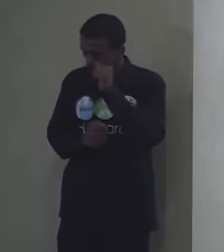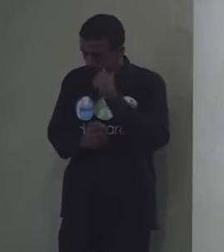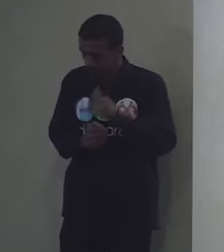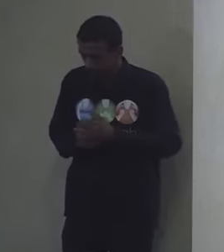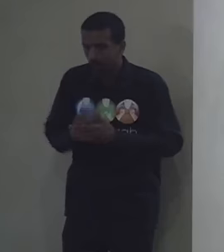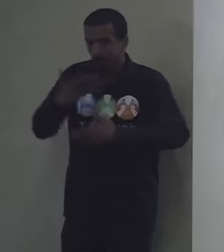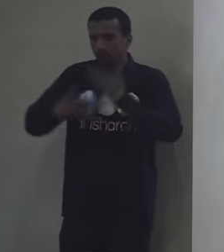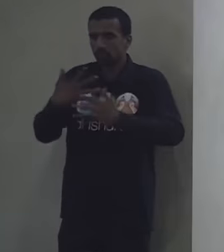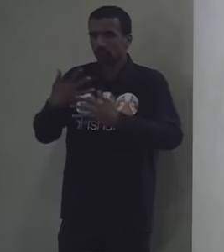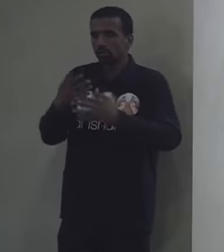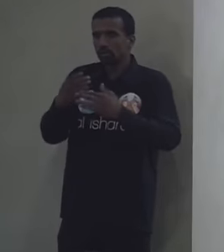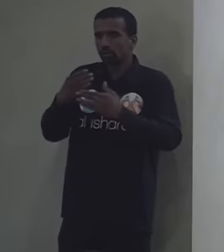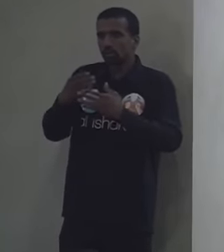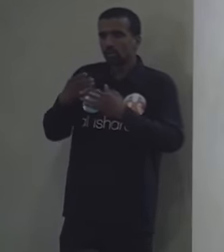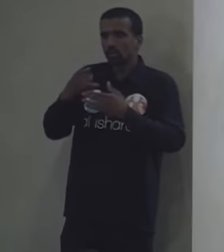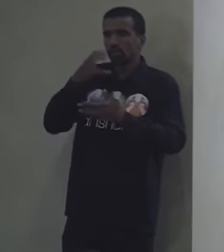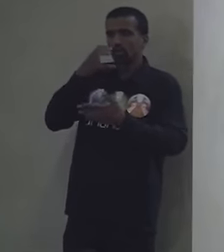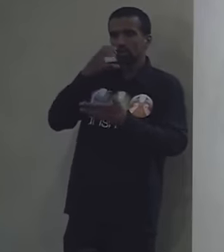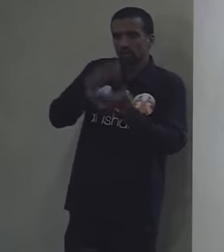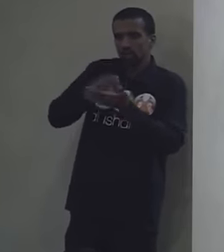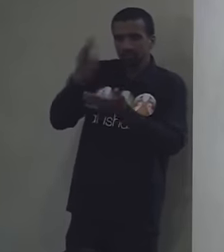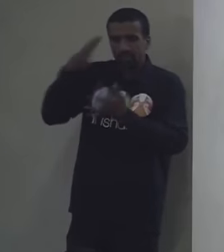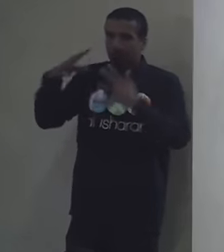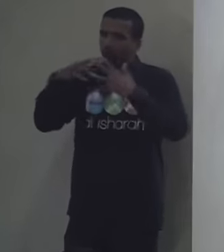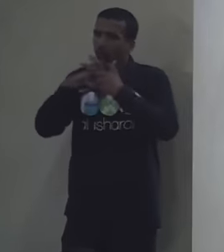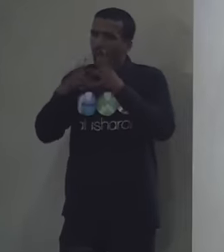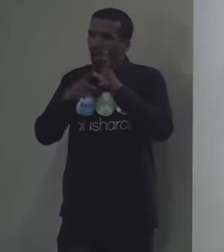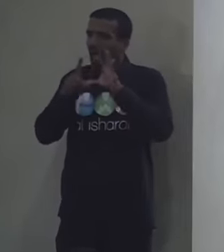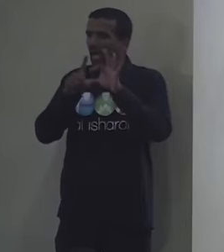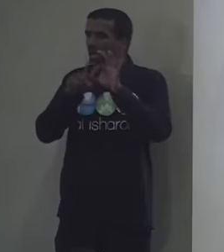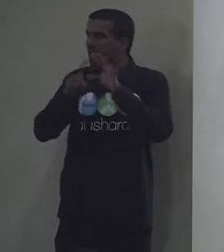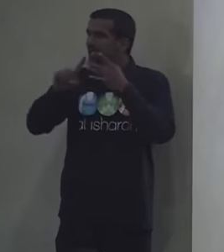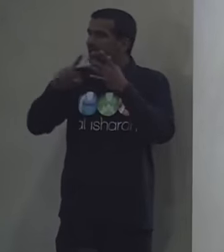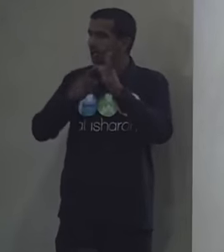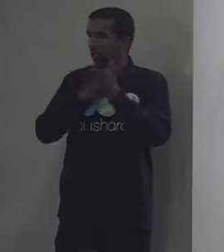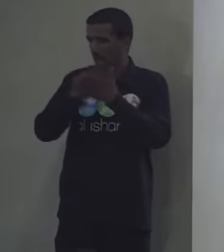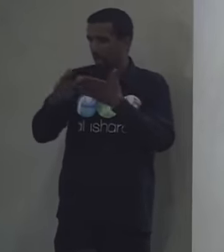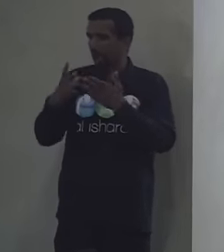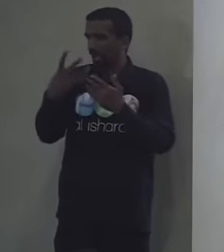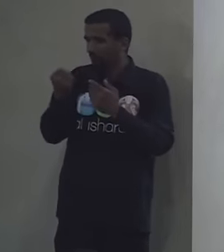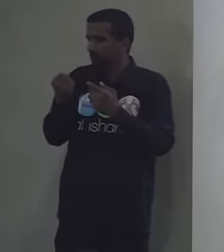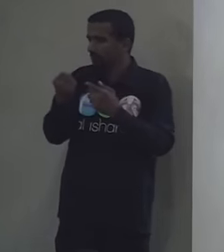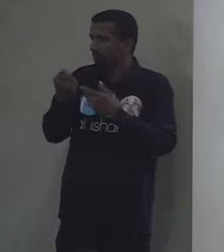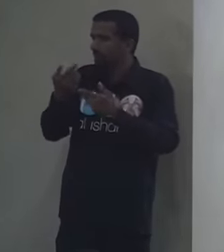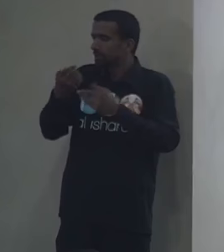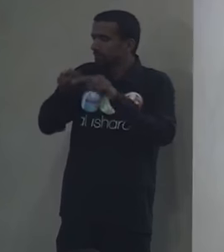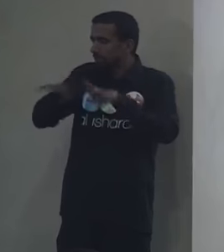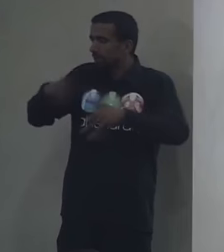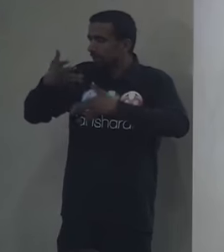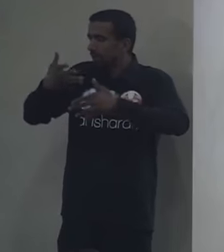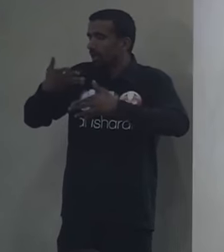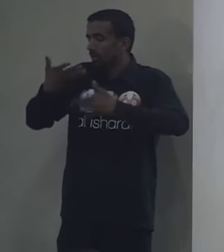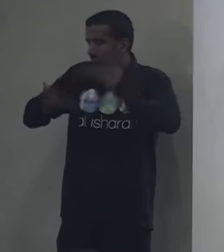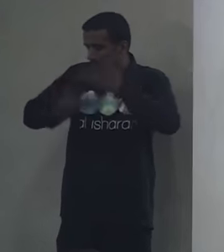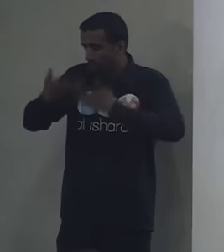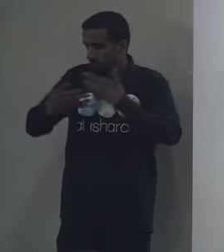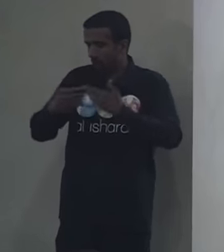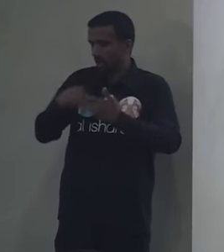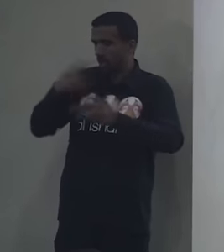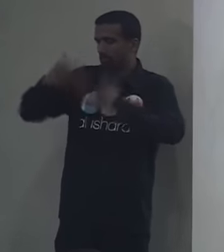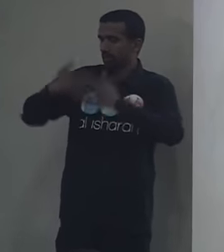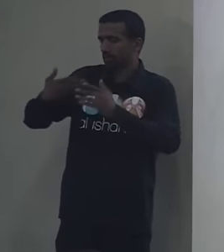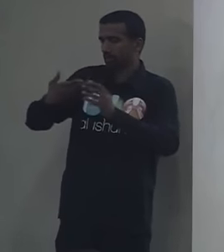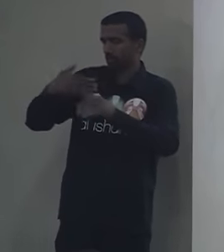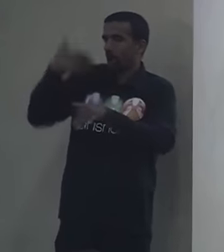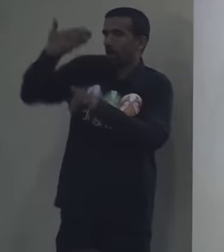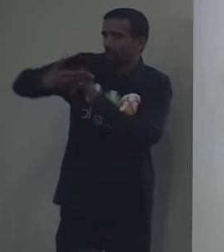for example. Allah Azza wa Jal, forget the ayah for a second. I'll give you the parable. If you're driving out in the